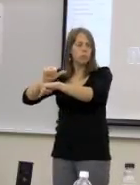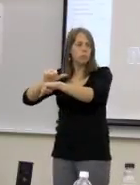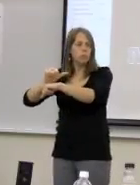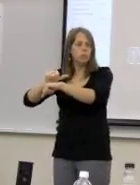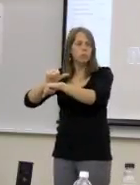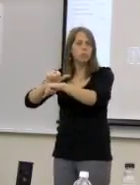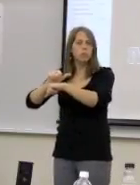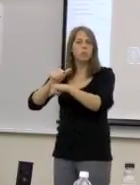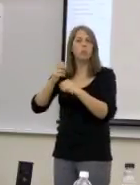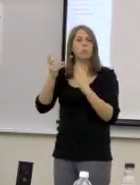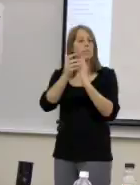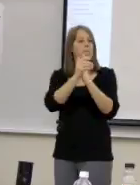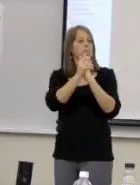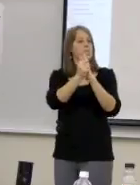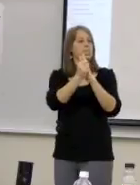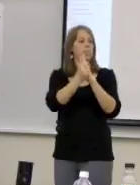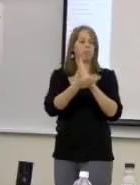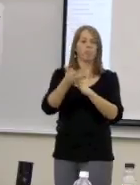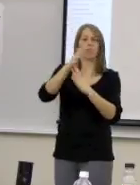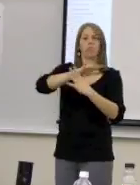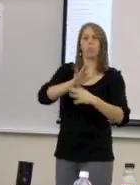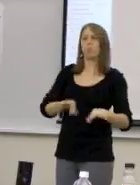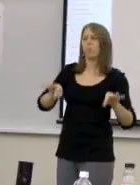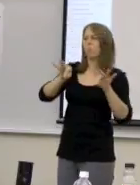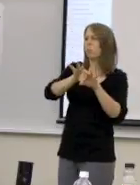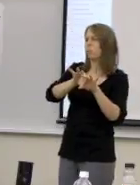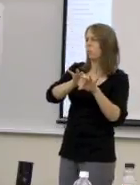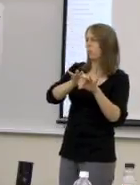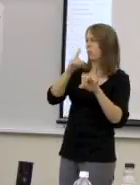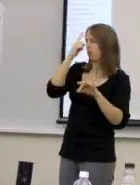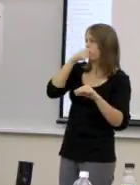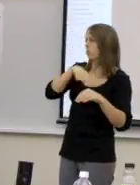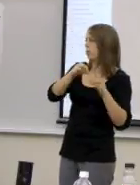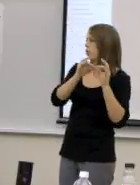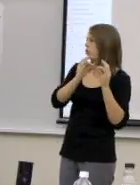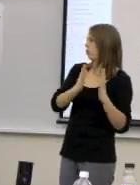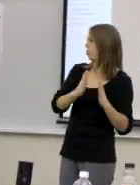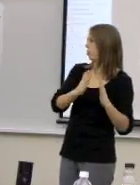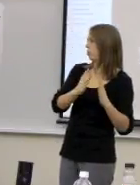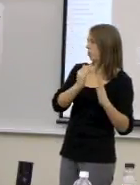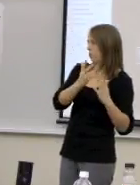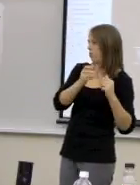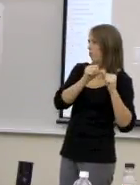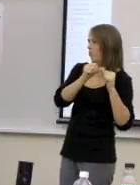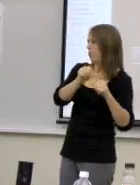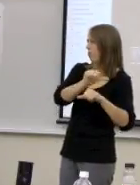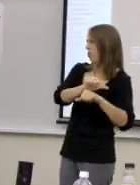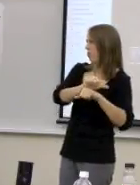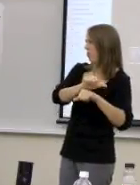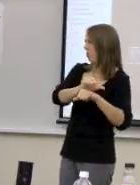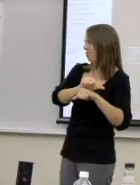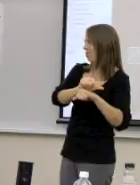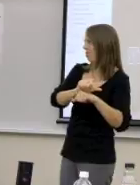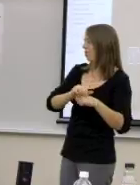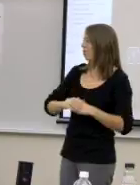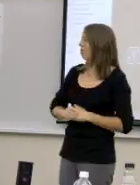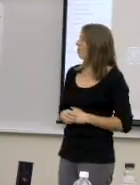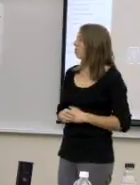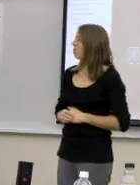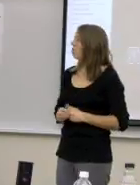skills are most important to bring to the table as interpreters in order to keep working. Sometimes we don't realize if we've been in the game